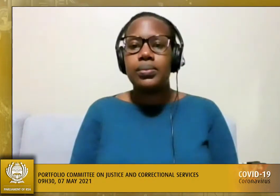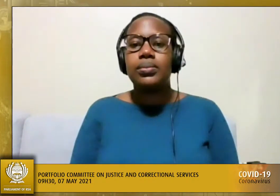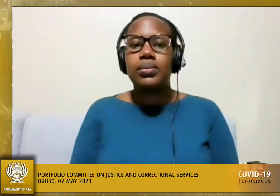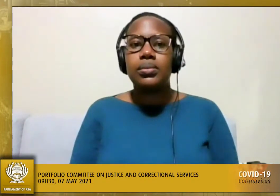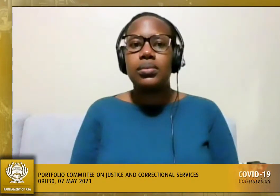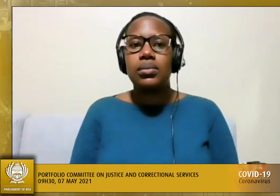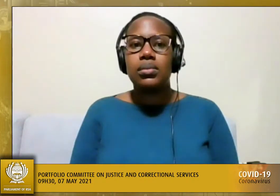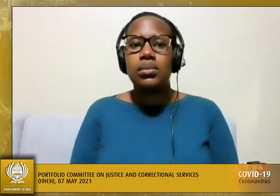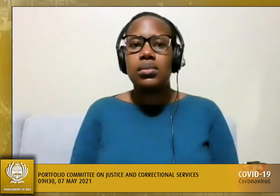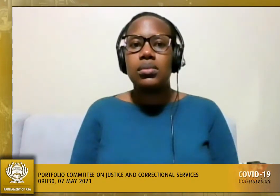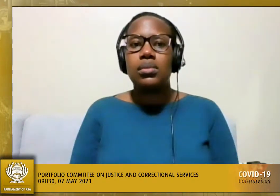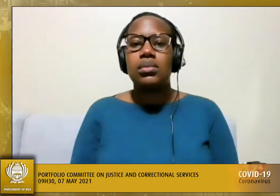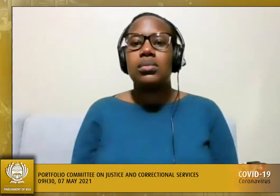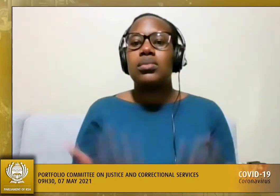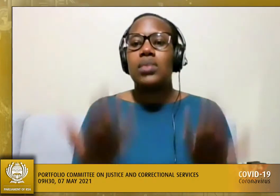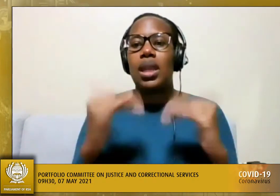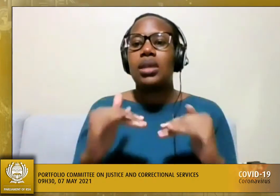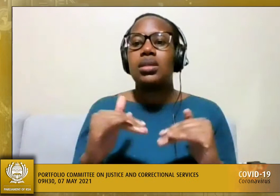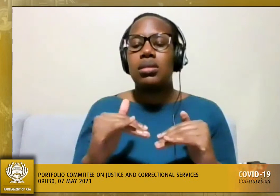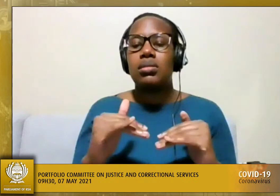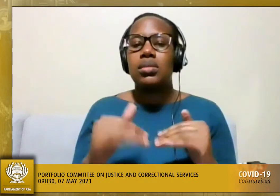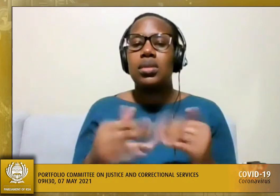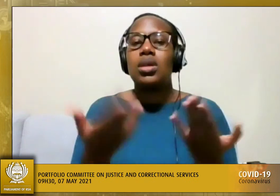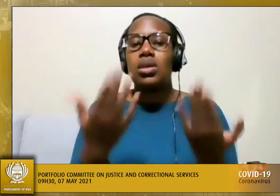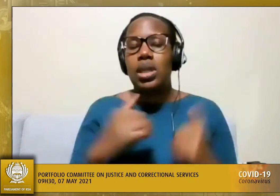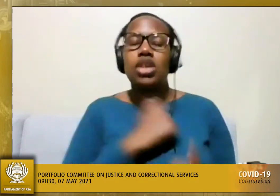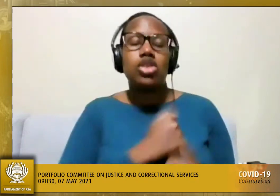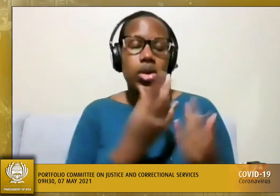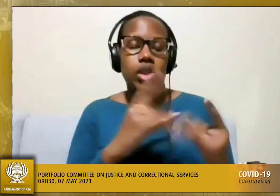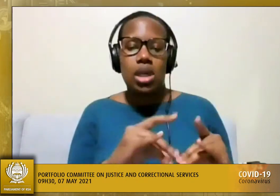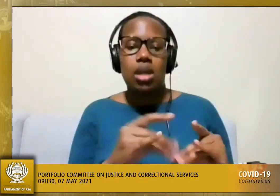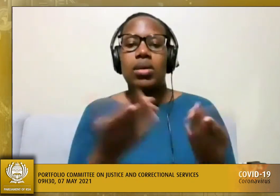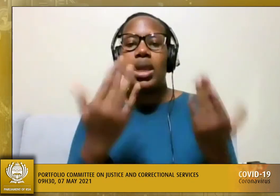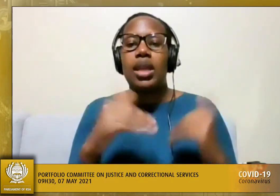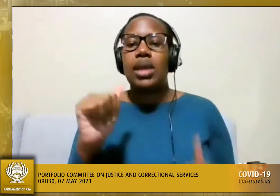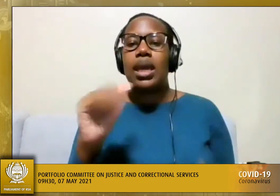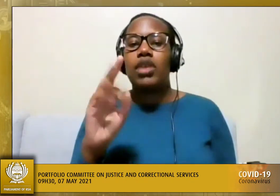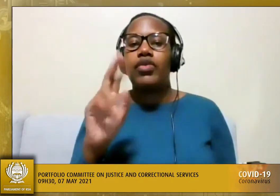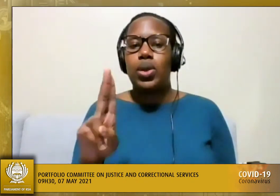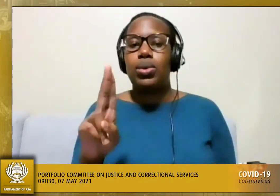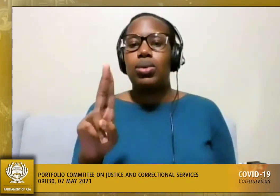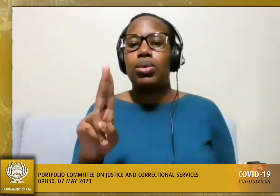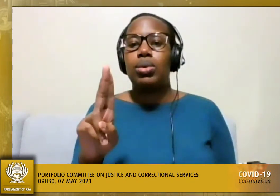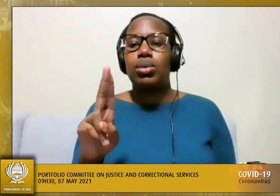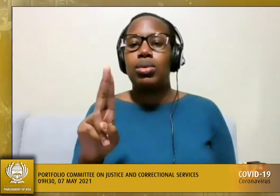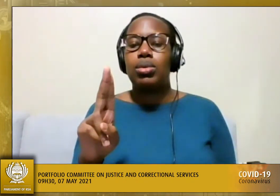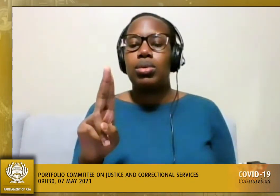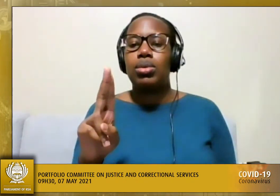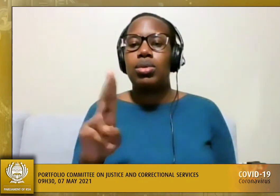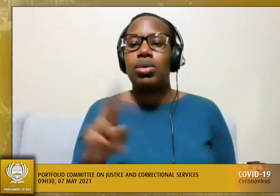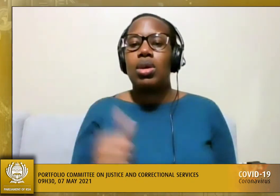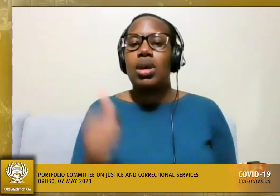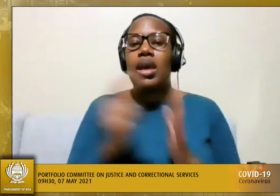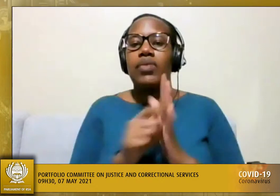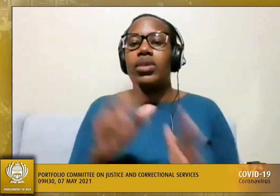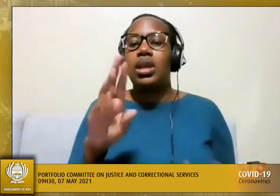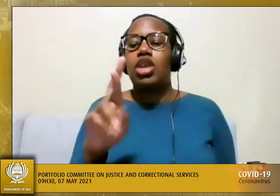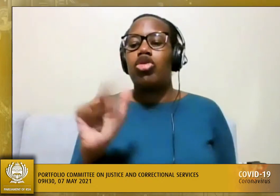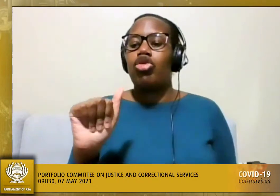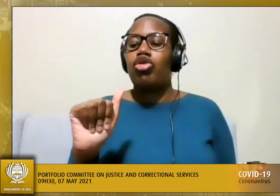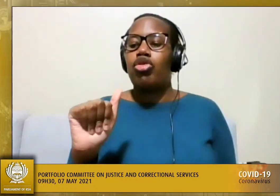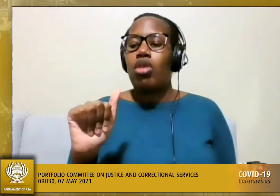can we move together all right so we will move to the next sorry chair we'll move to the AFU Advocate um rabaji and it